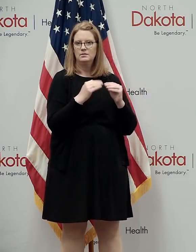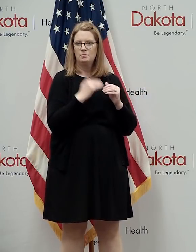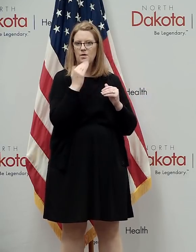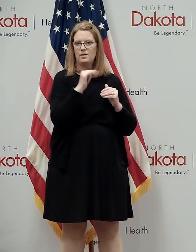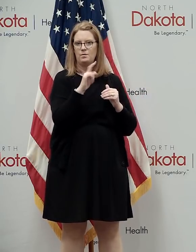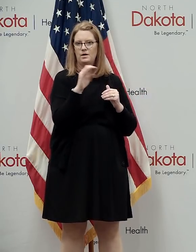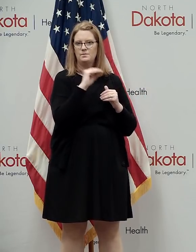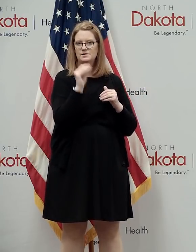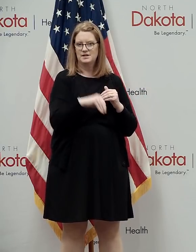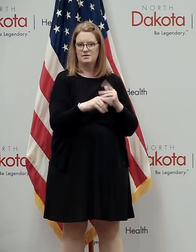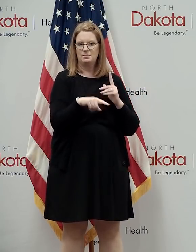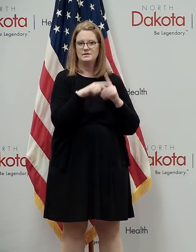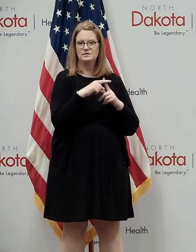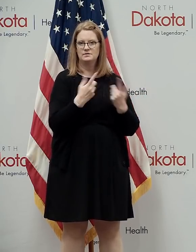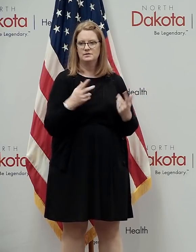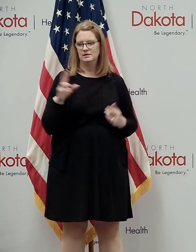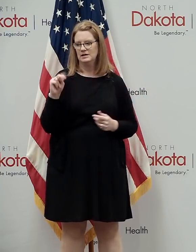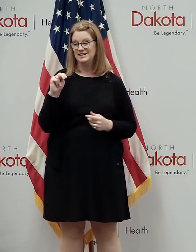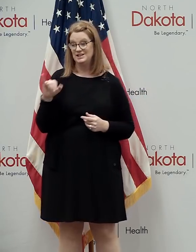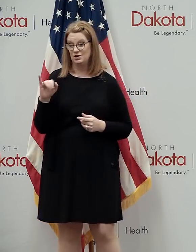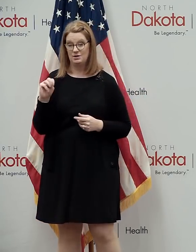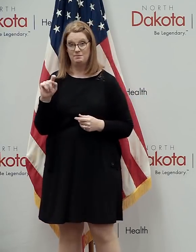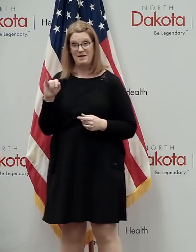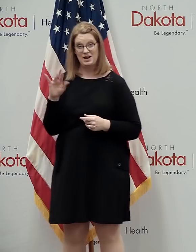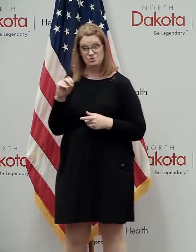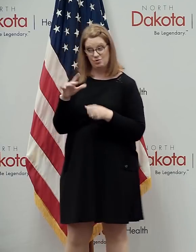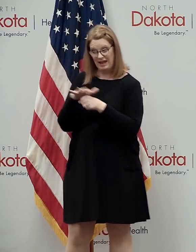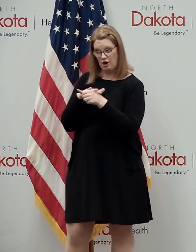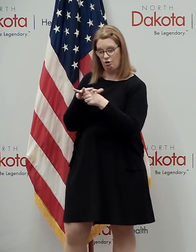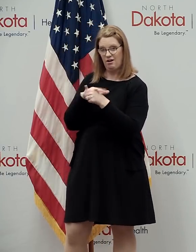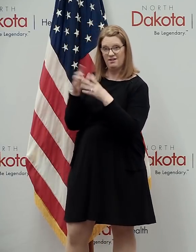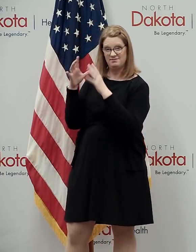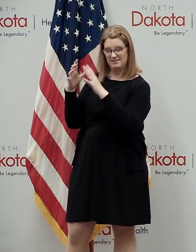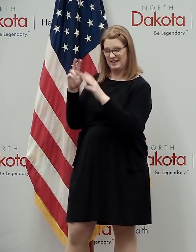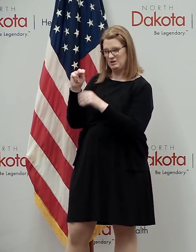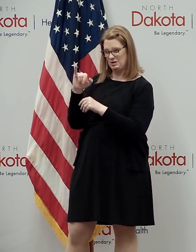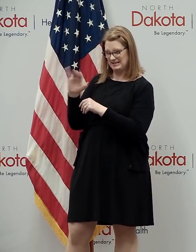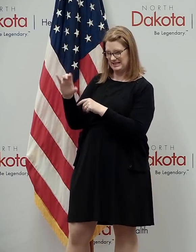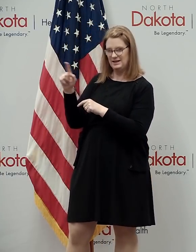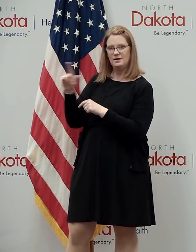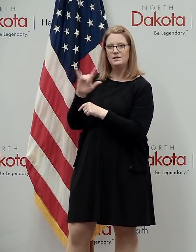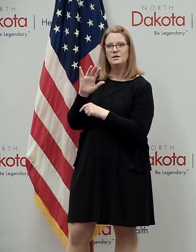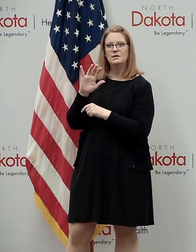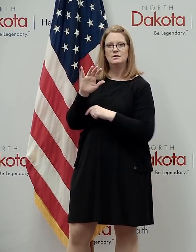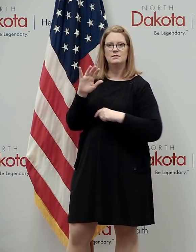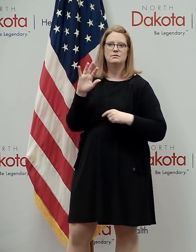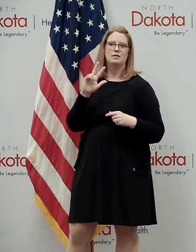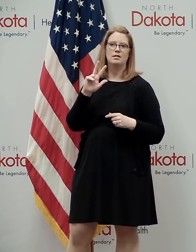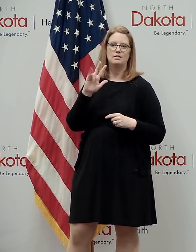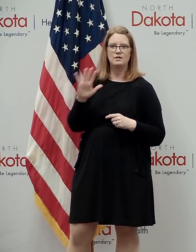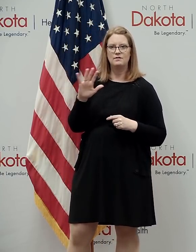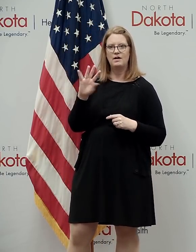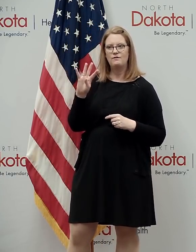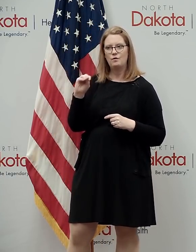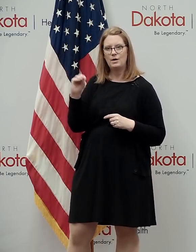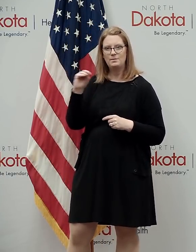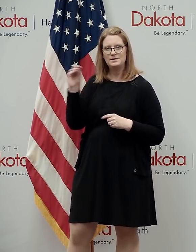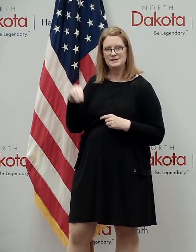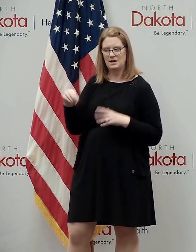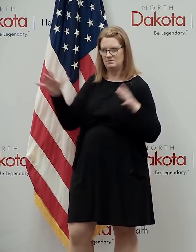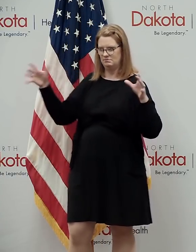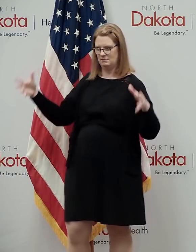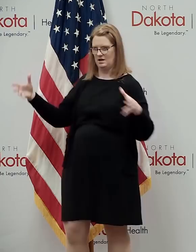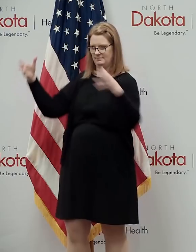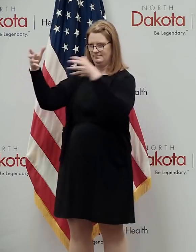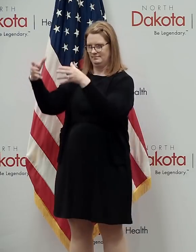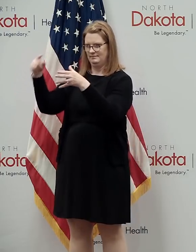rate. The New York metro area for a sustained period of time had cases 35, 40, 45% positivity rate. So there's